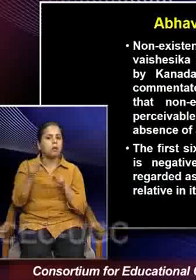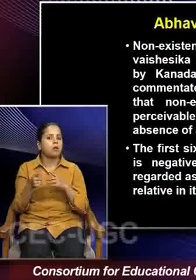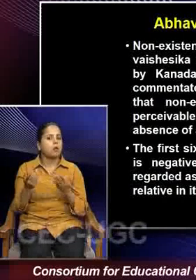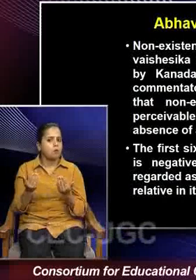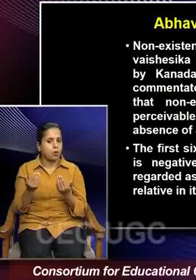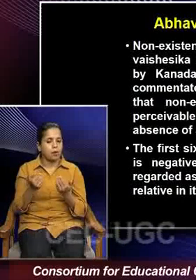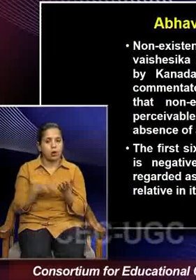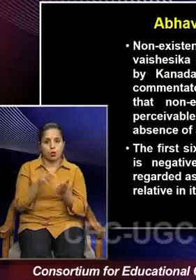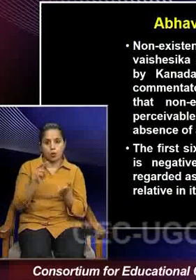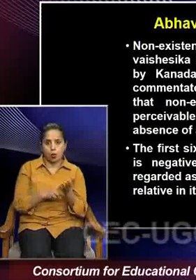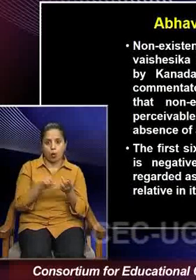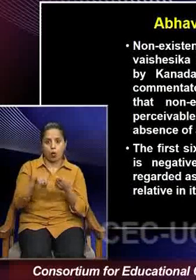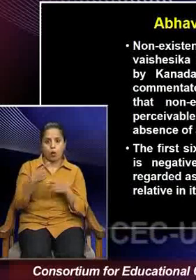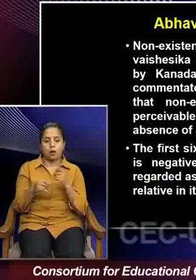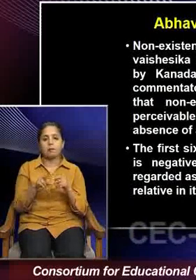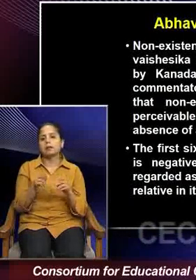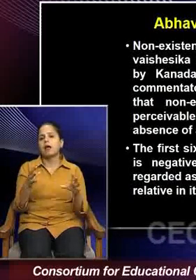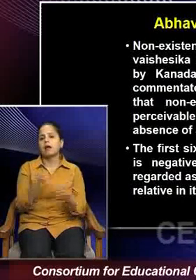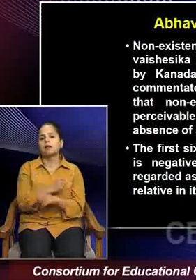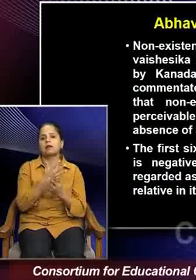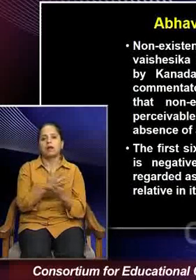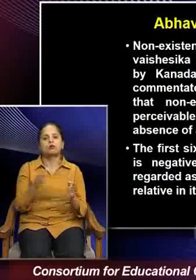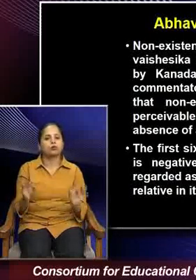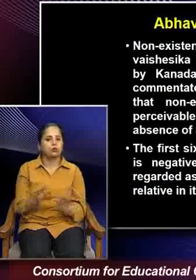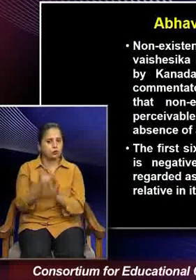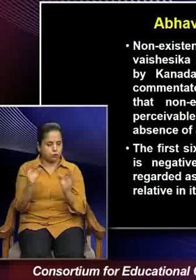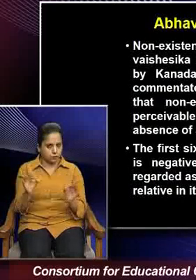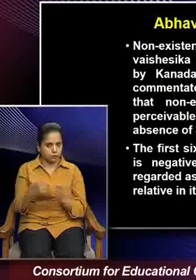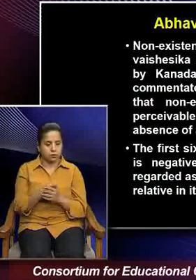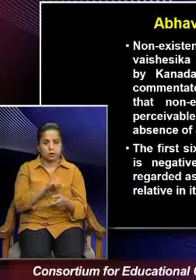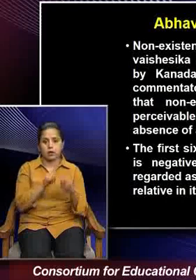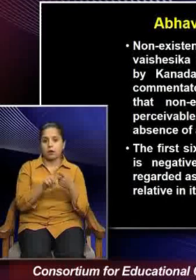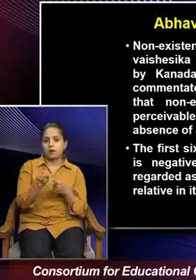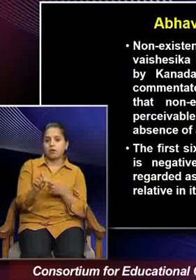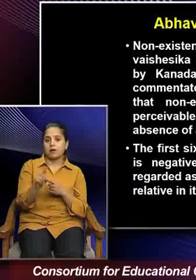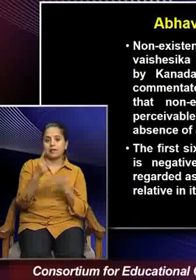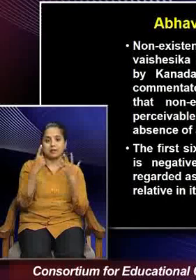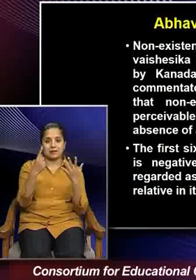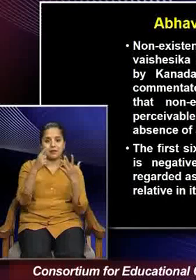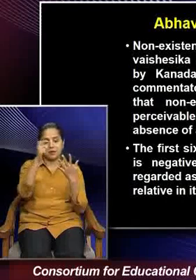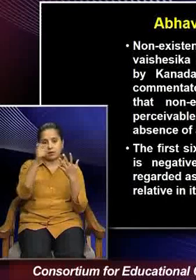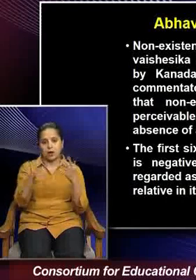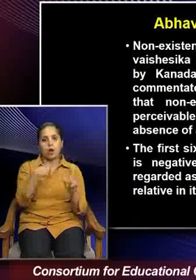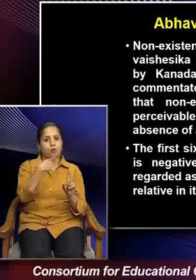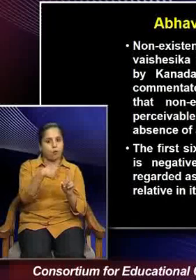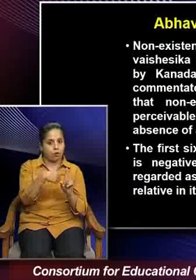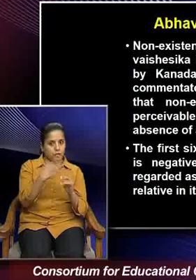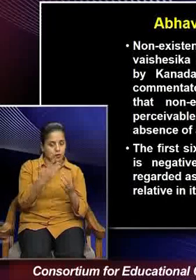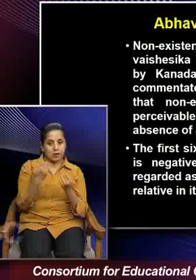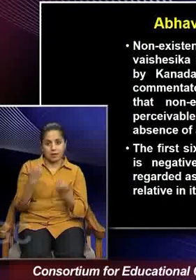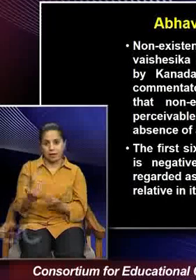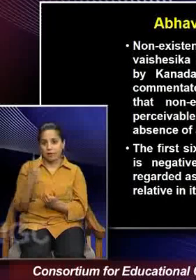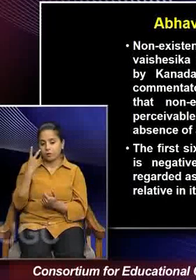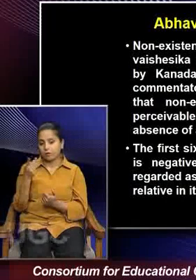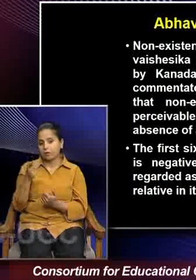Non-existence is the absence of an object. The first 6 categories are positive and this